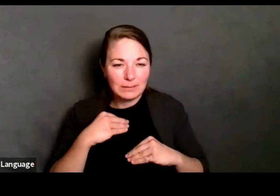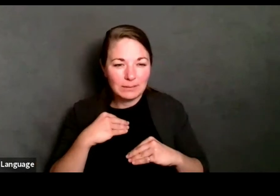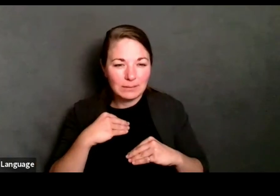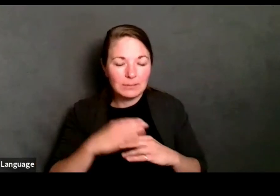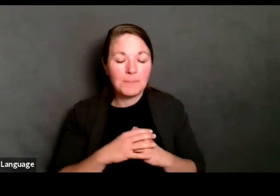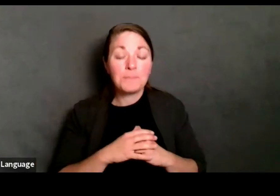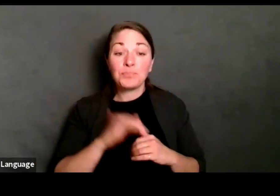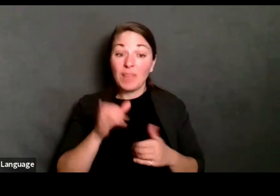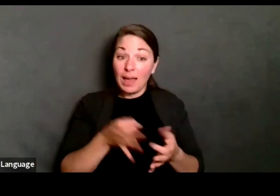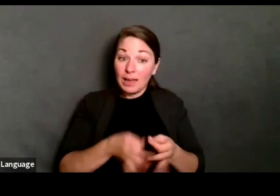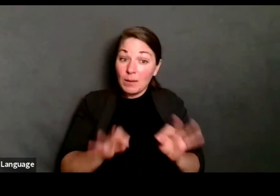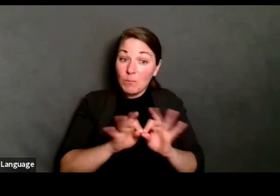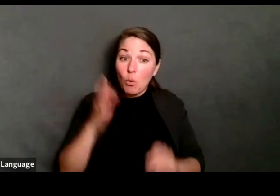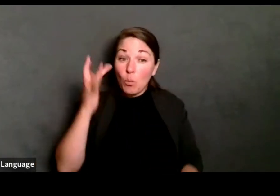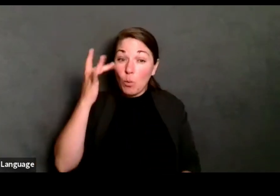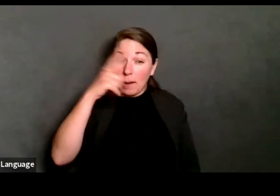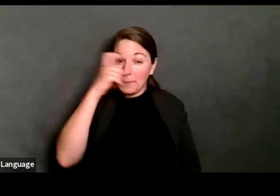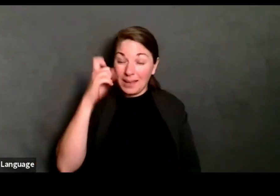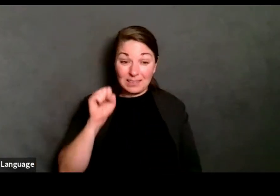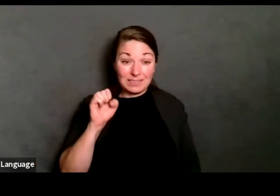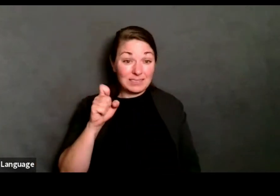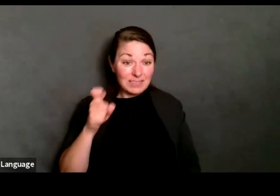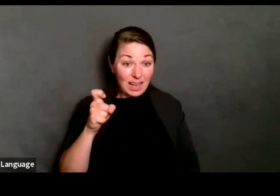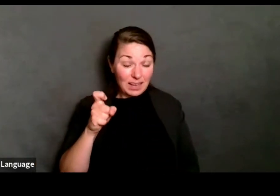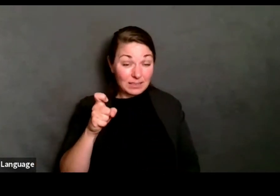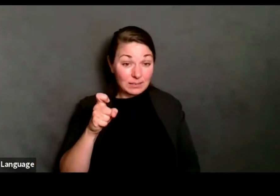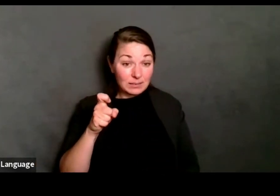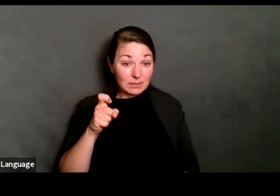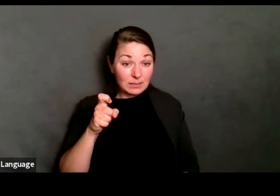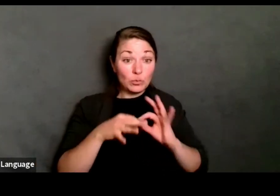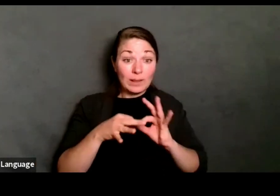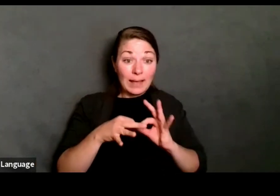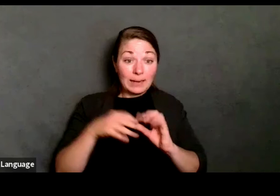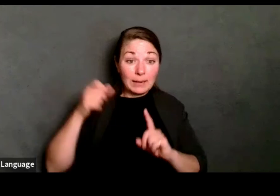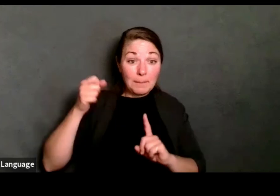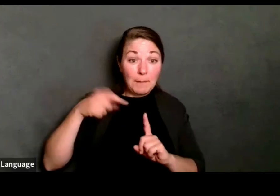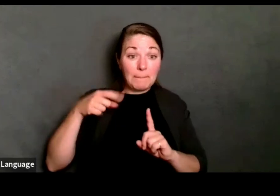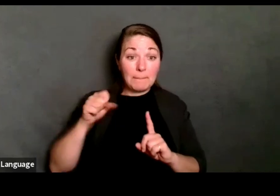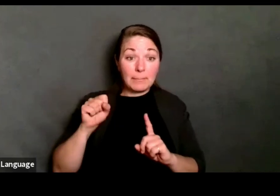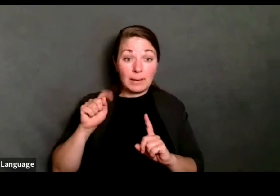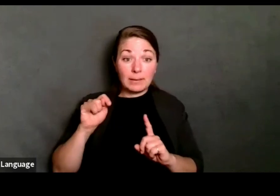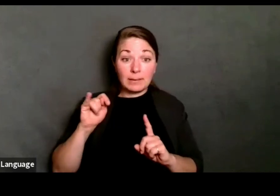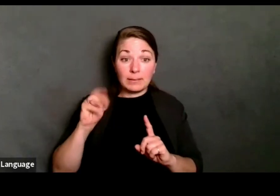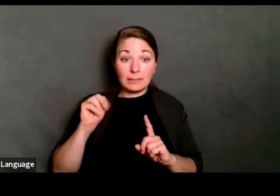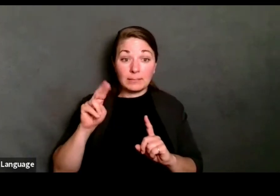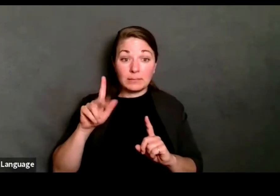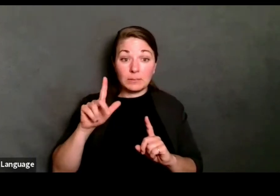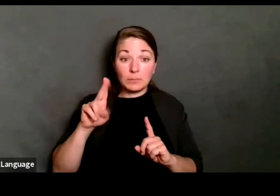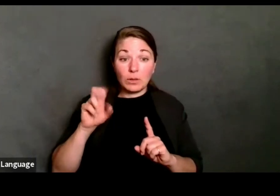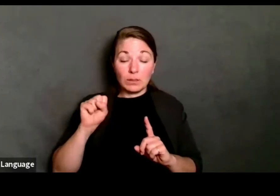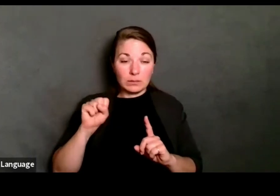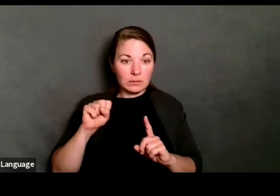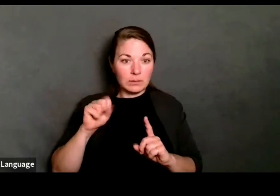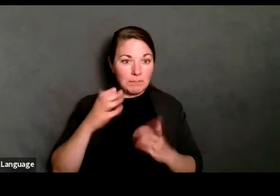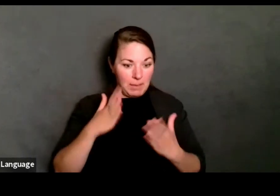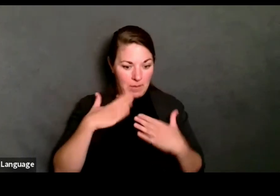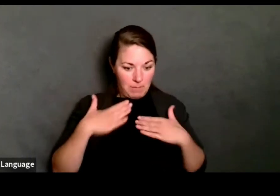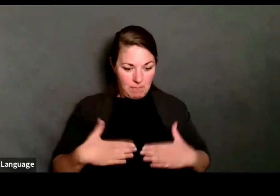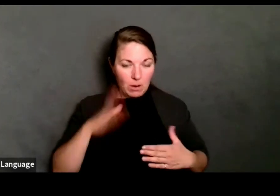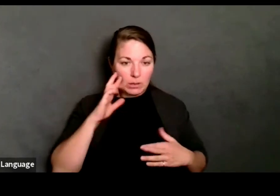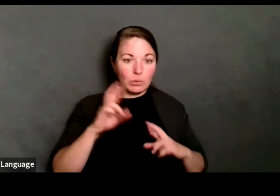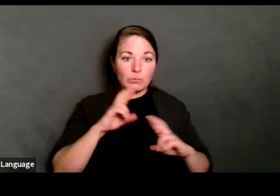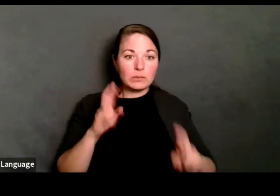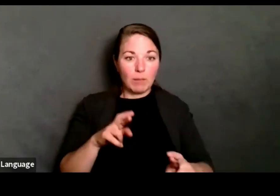important because a sex-related stimulus may trigger a sex-related